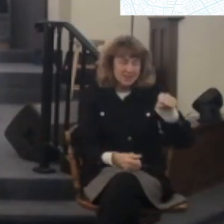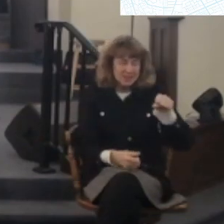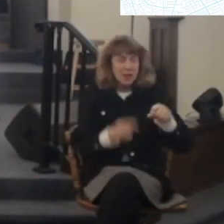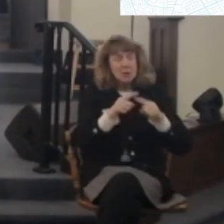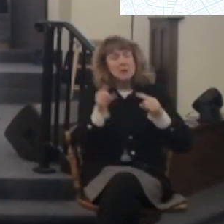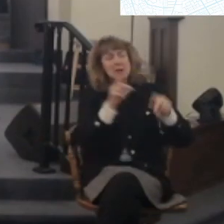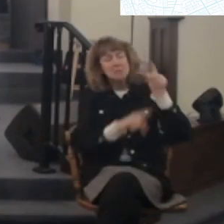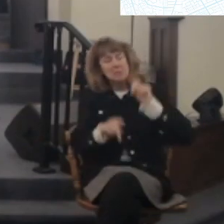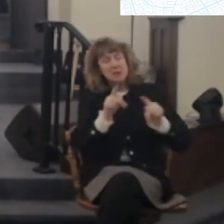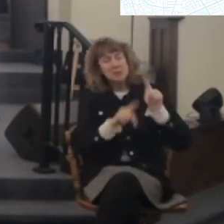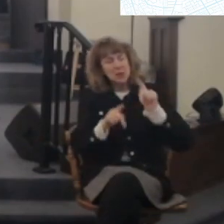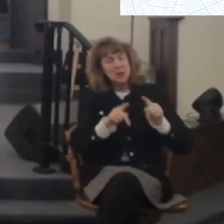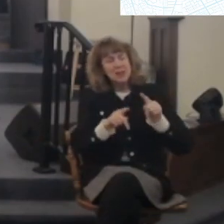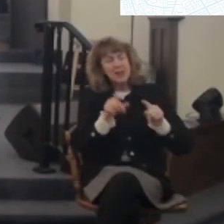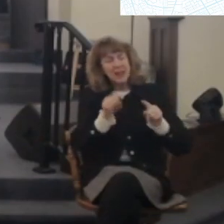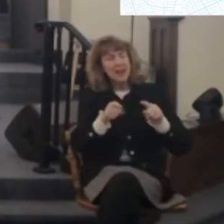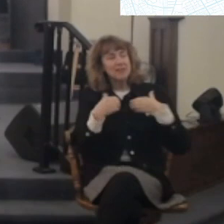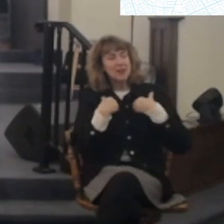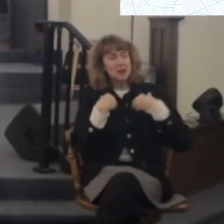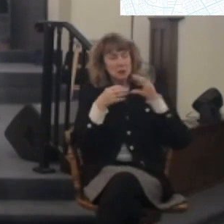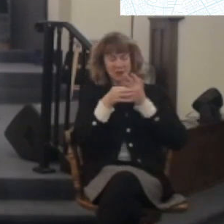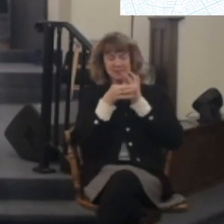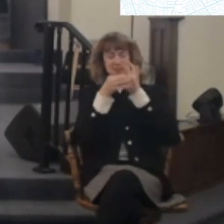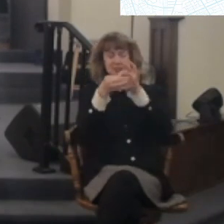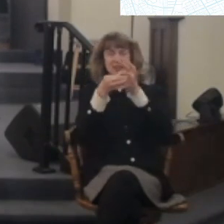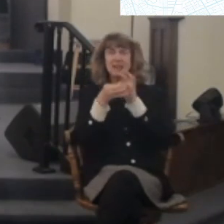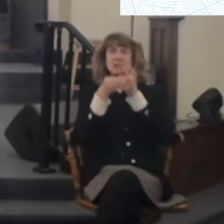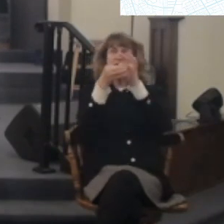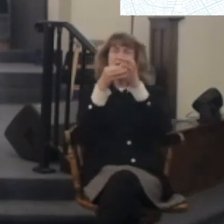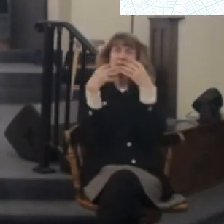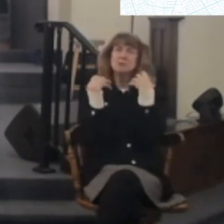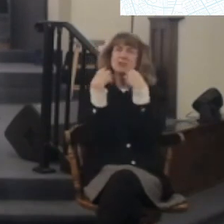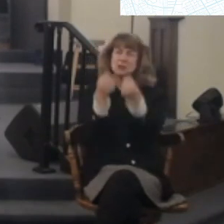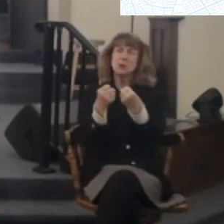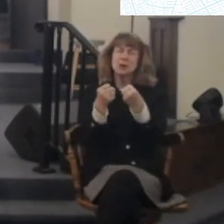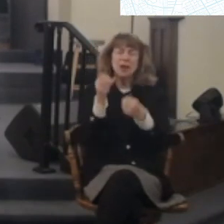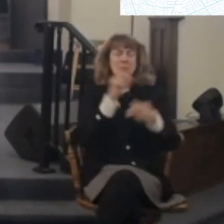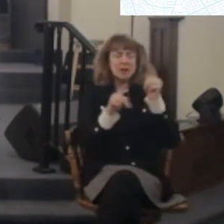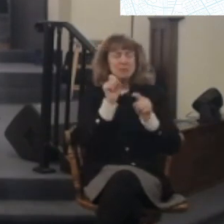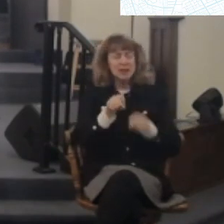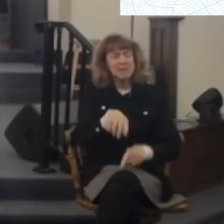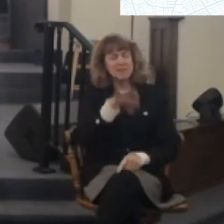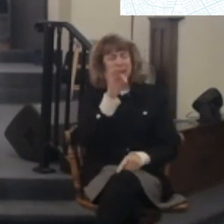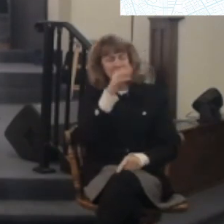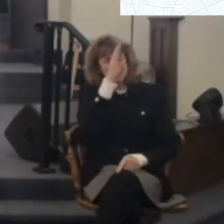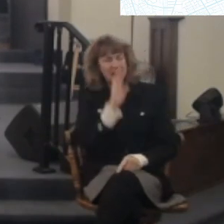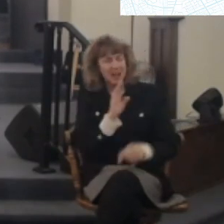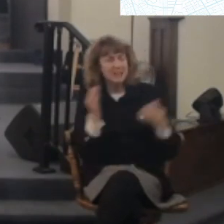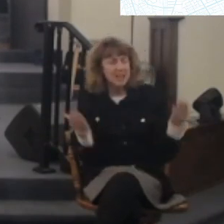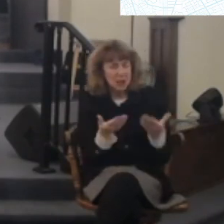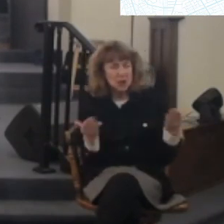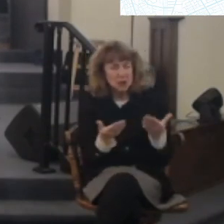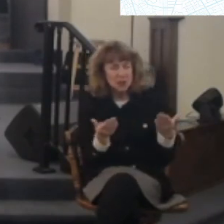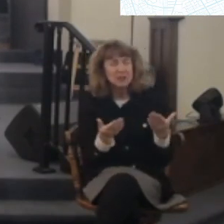they find reconciliation and they can be restored and they feel that they can find God.